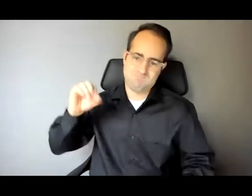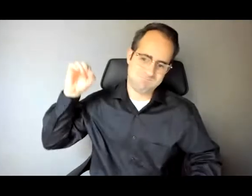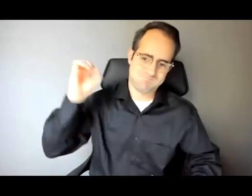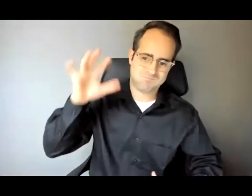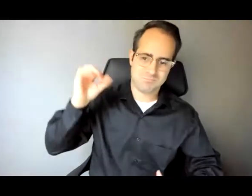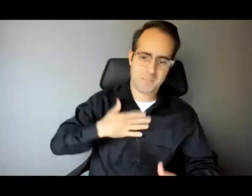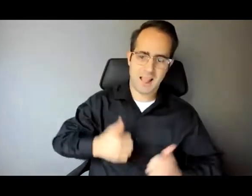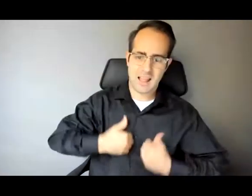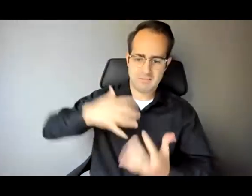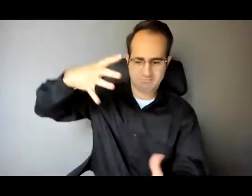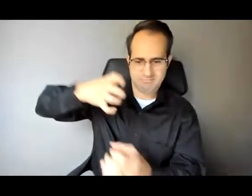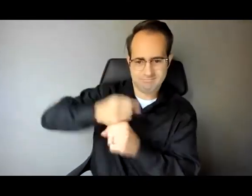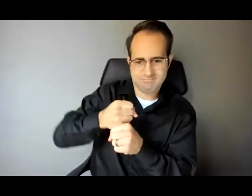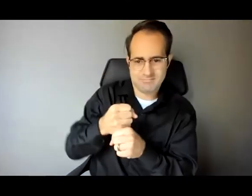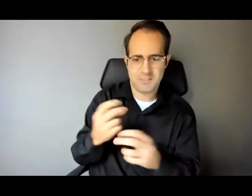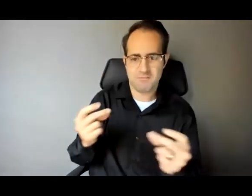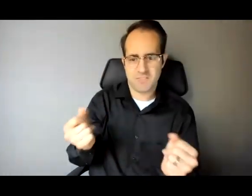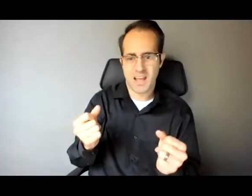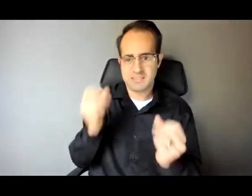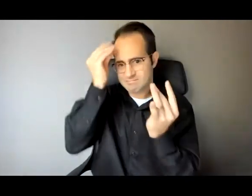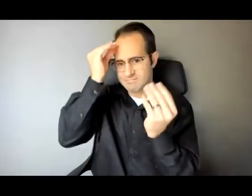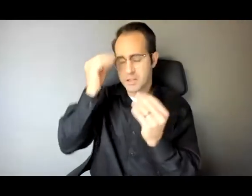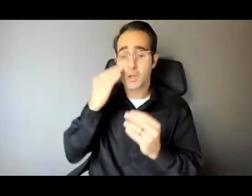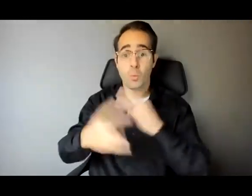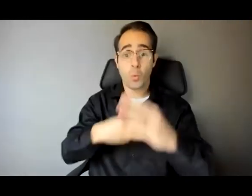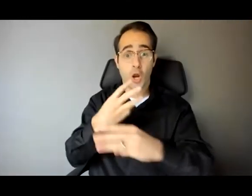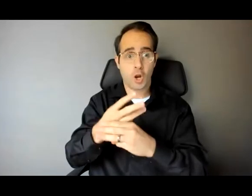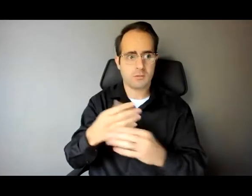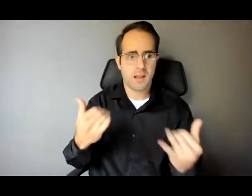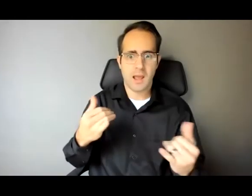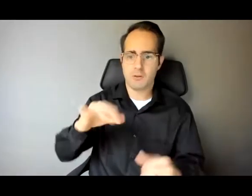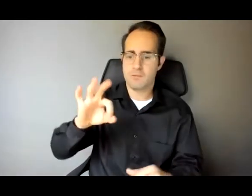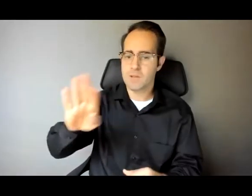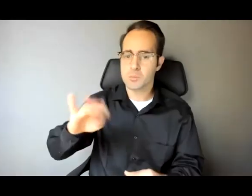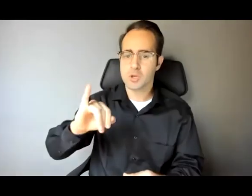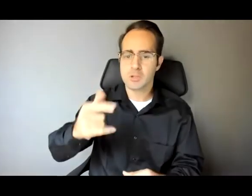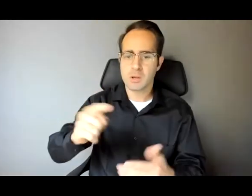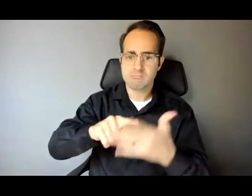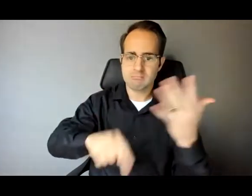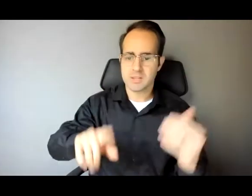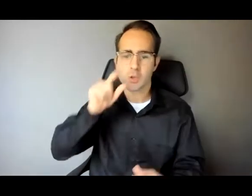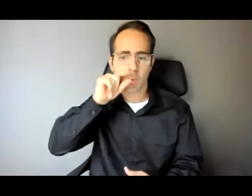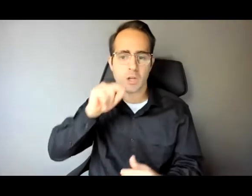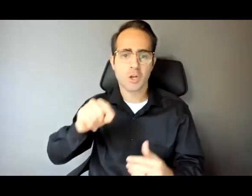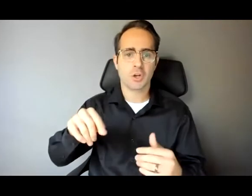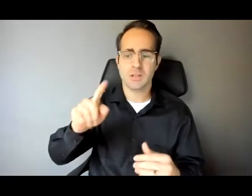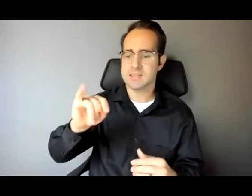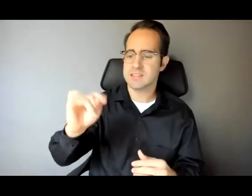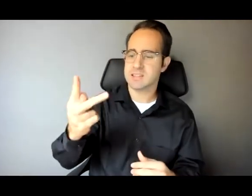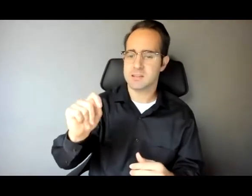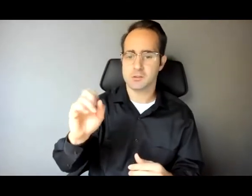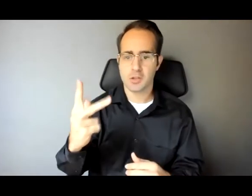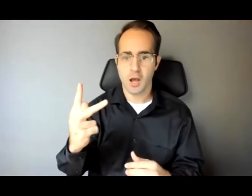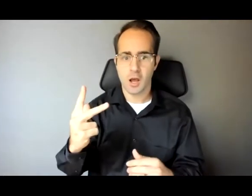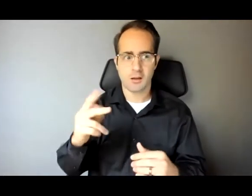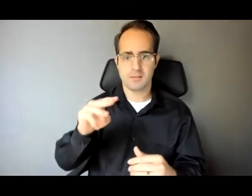life. In a world of social media and TikTok videos and 240-character tweets and media cycles that move at the speed of